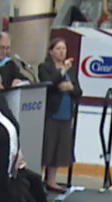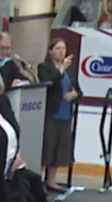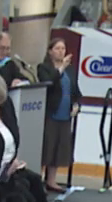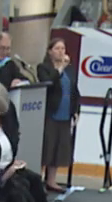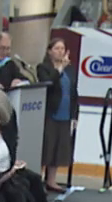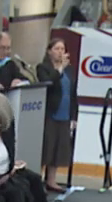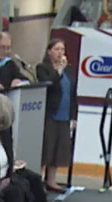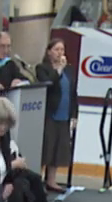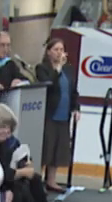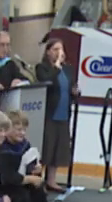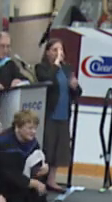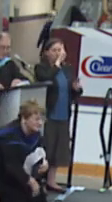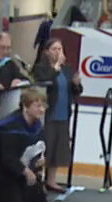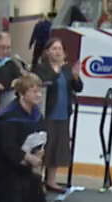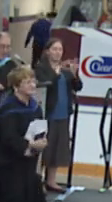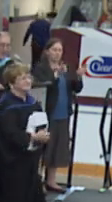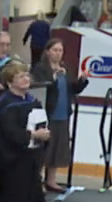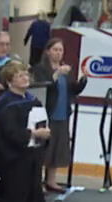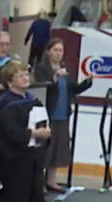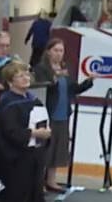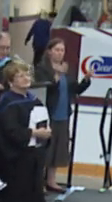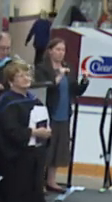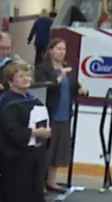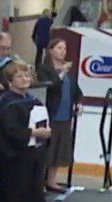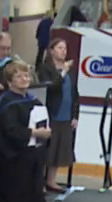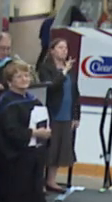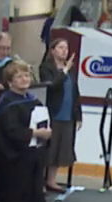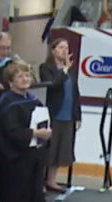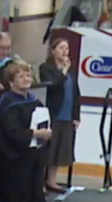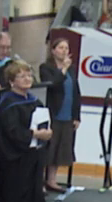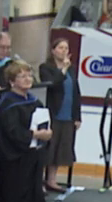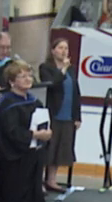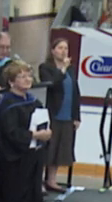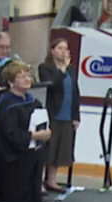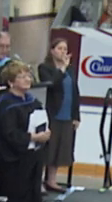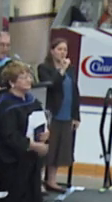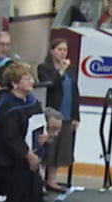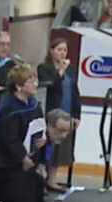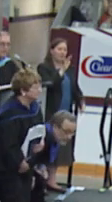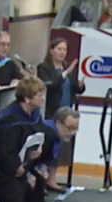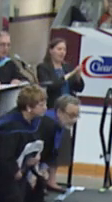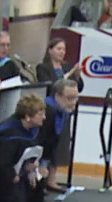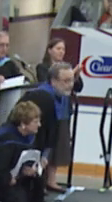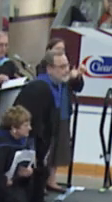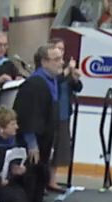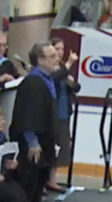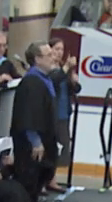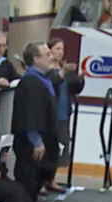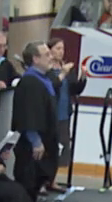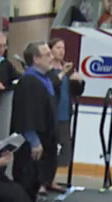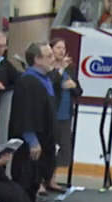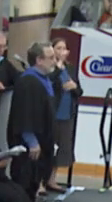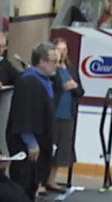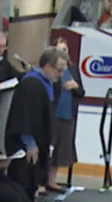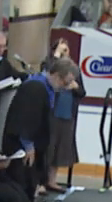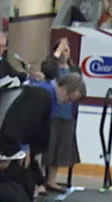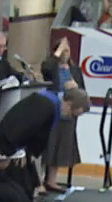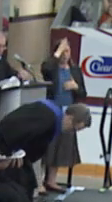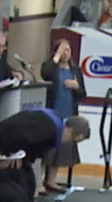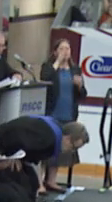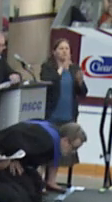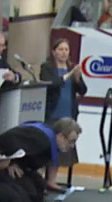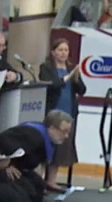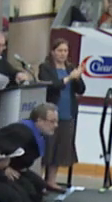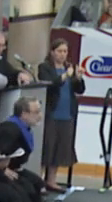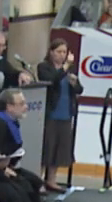recipient. Michelle Cusi, Academic Chair. Doug Barnes, Academic Chair.